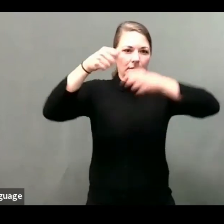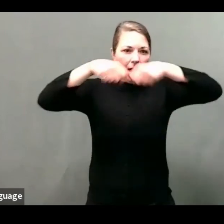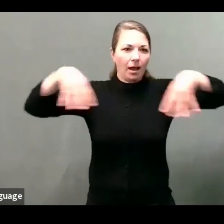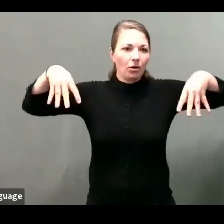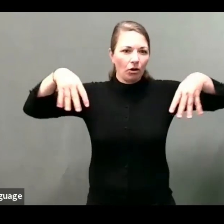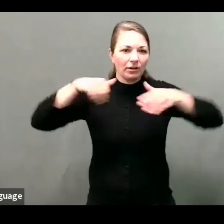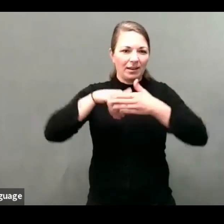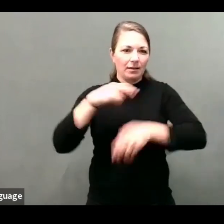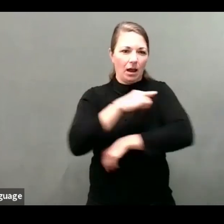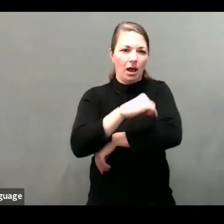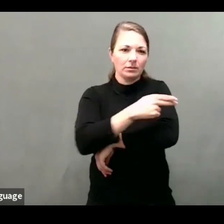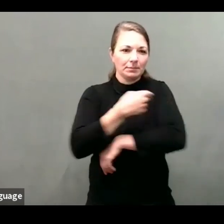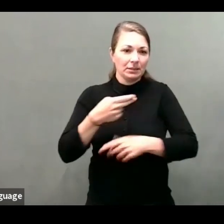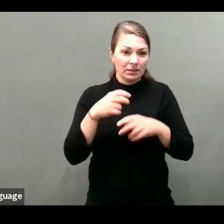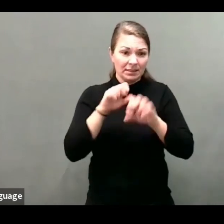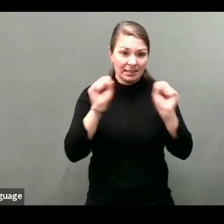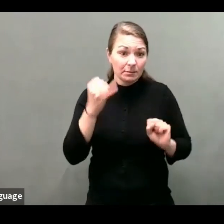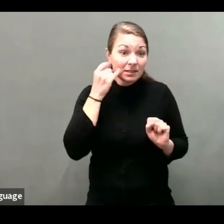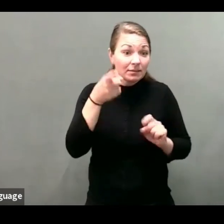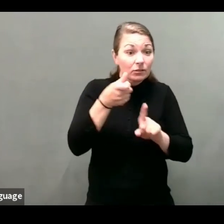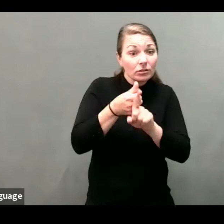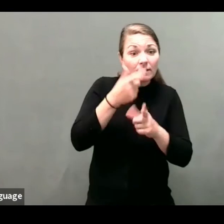on that topic, feel free to check that out.